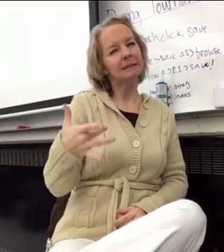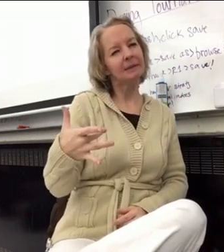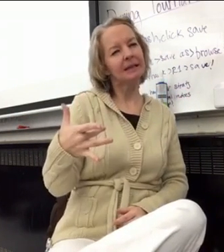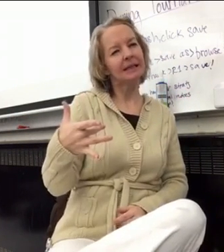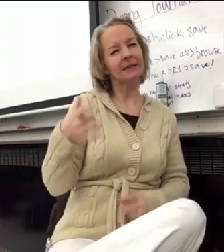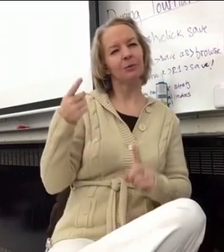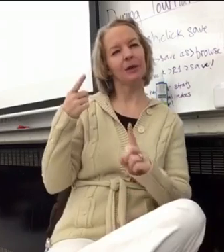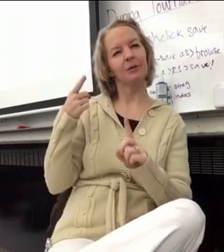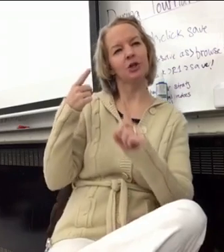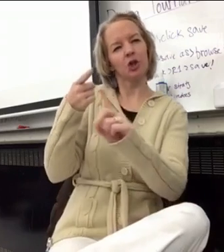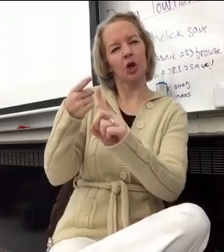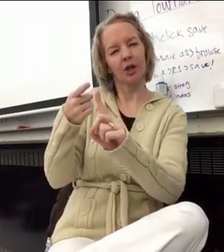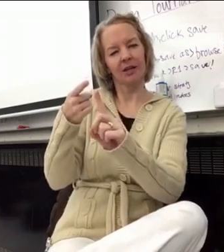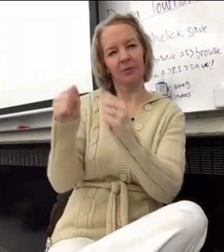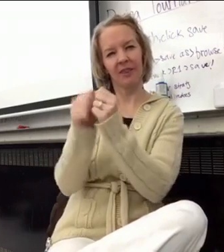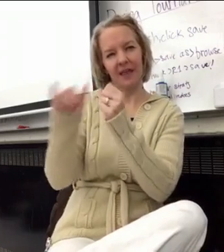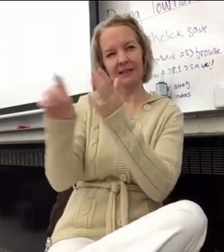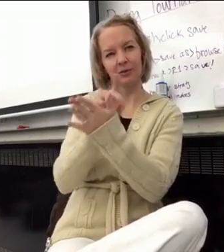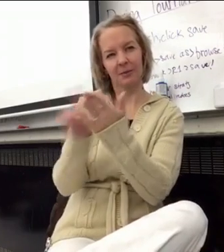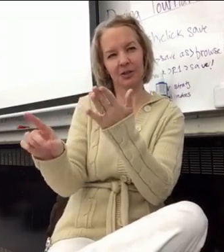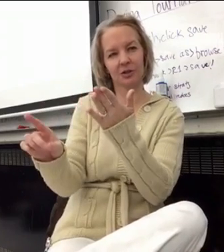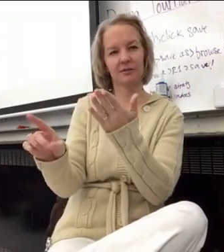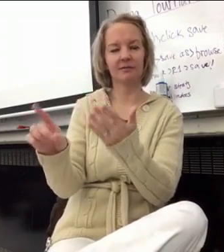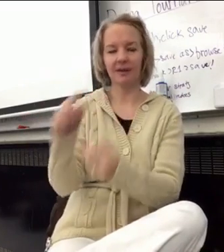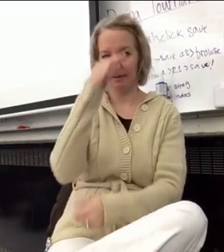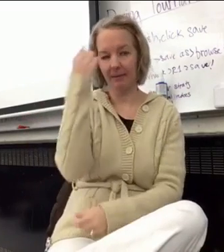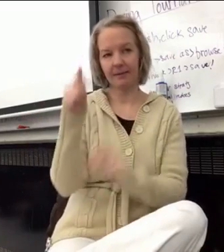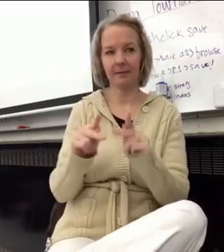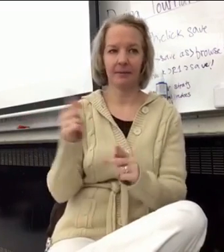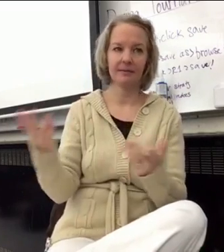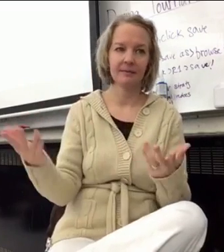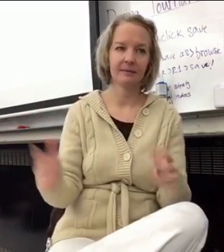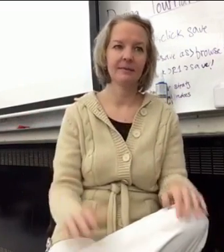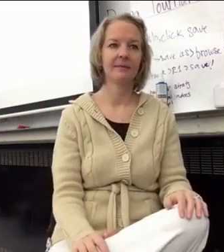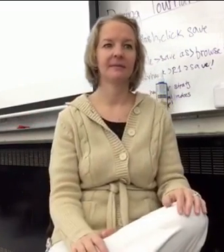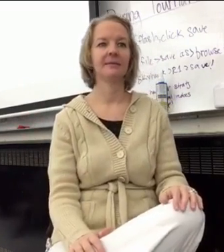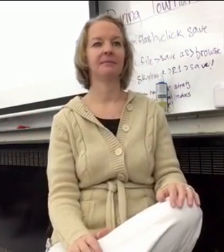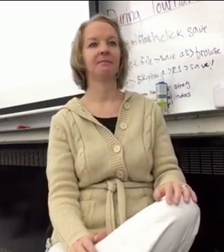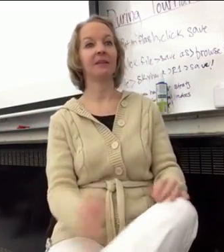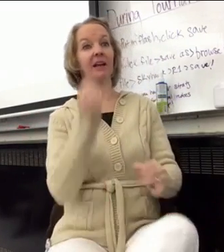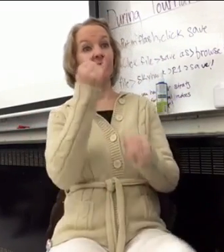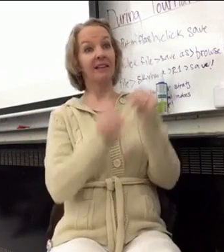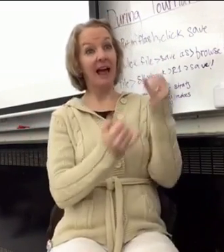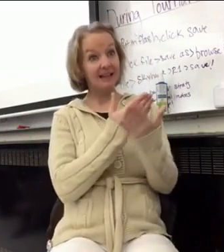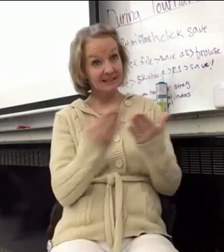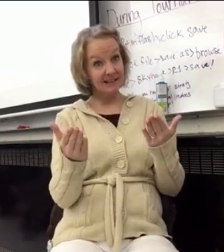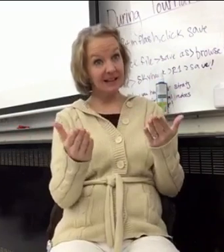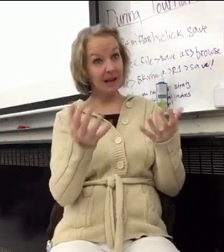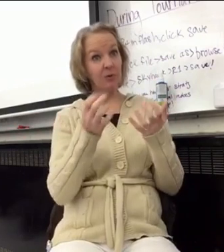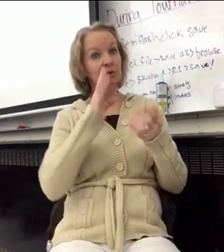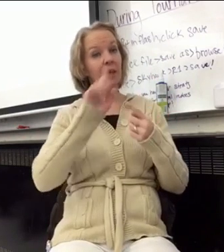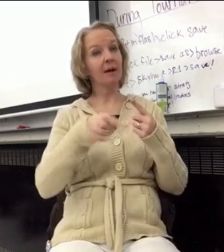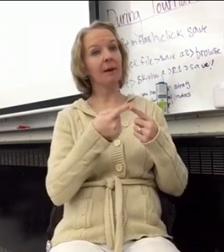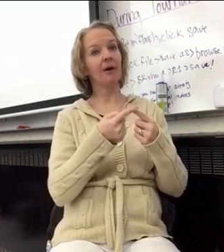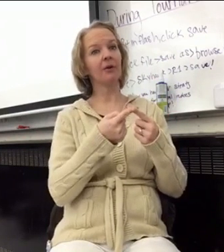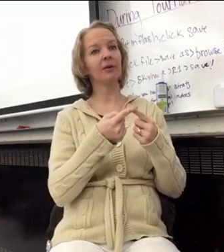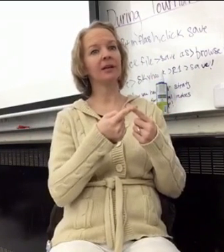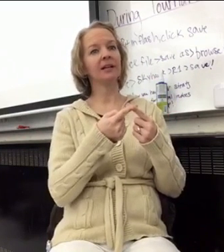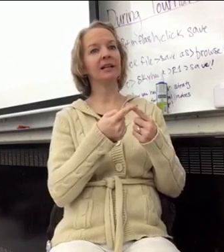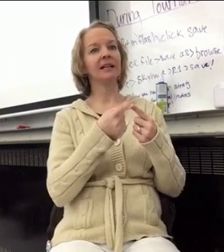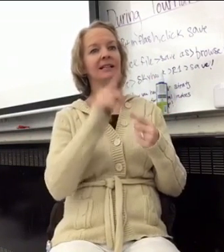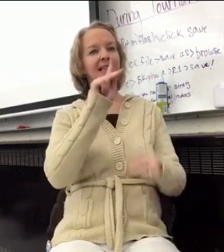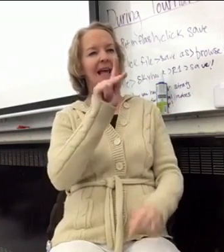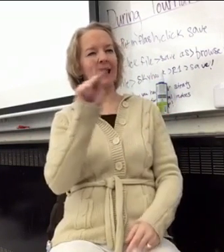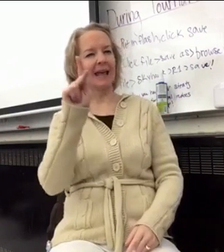they would target with this discrimination? African Americans, right? Now, the last thing I want to talk about is the rise of the